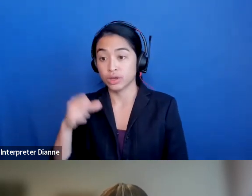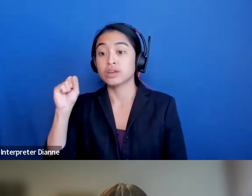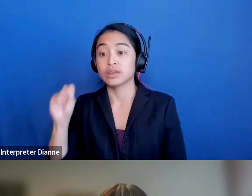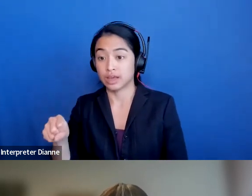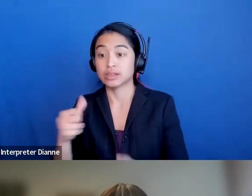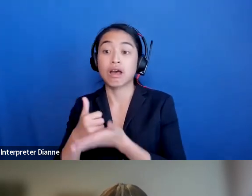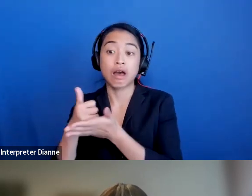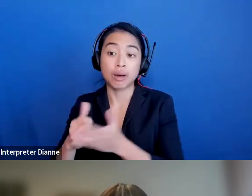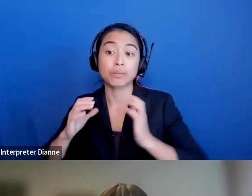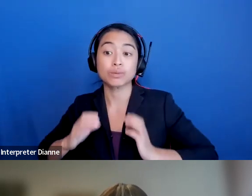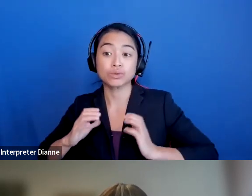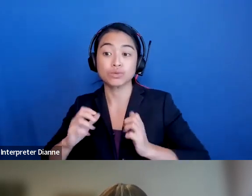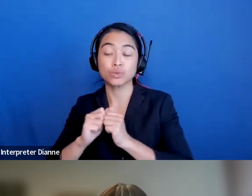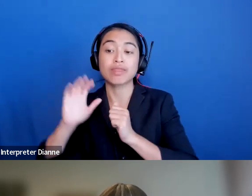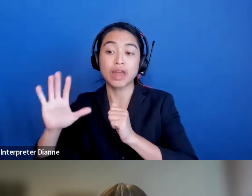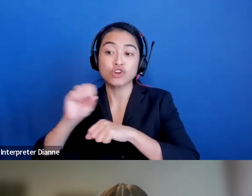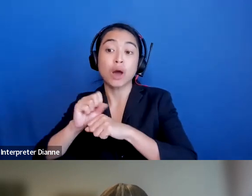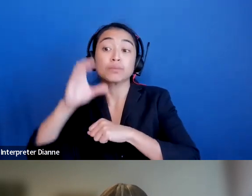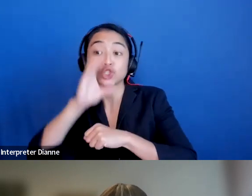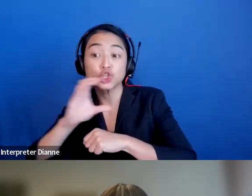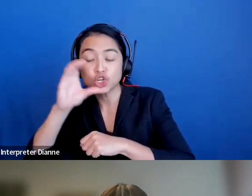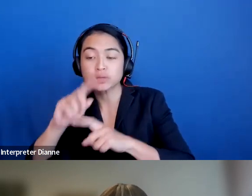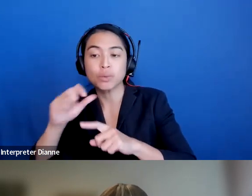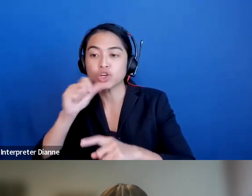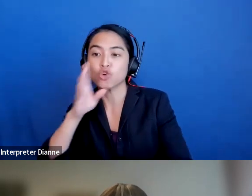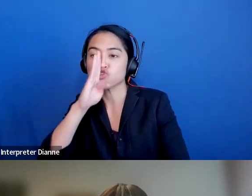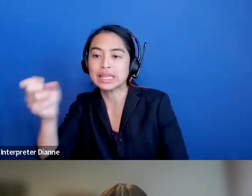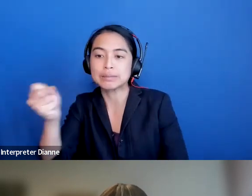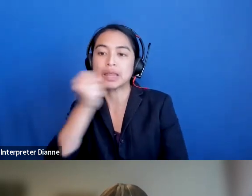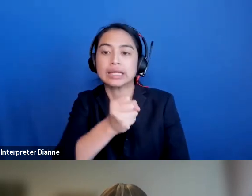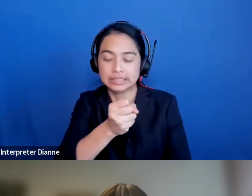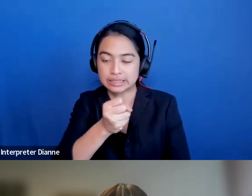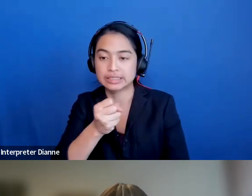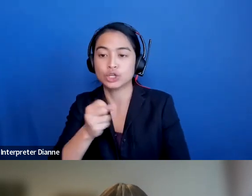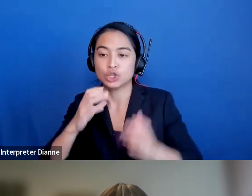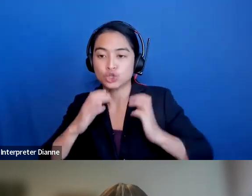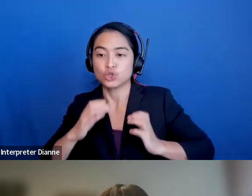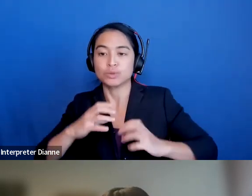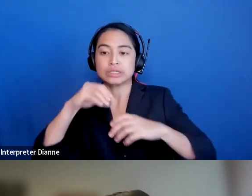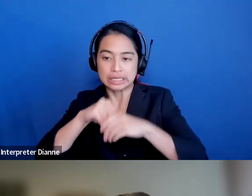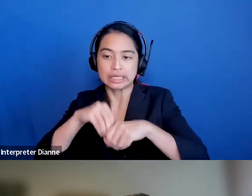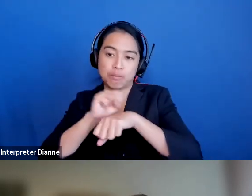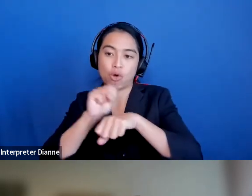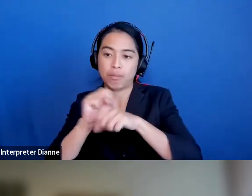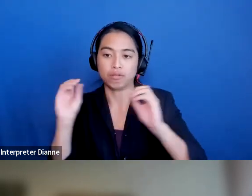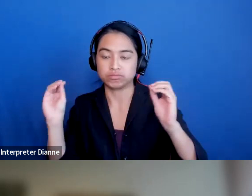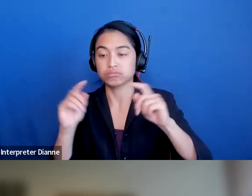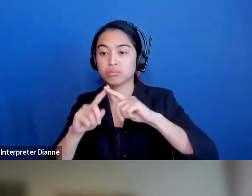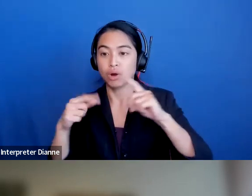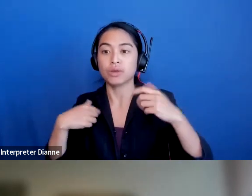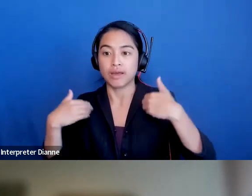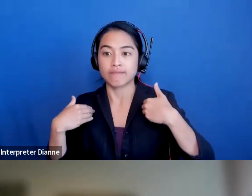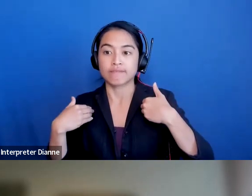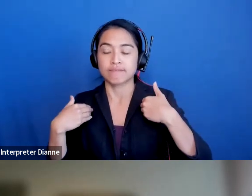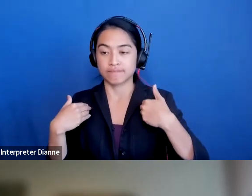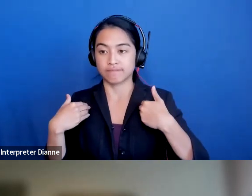help consumers with their job search, but we don't directly place consumers into employment. But we do have